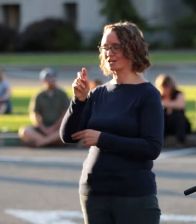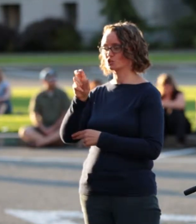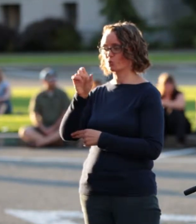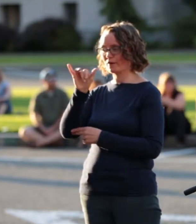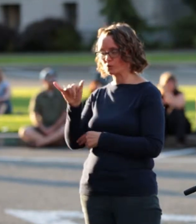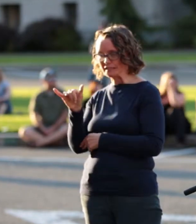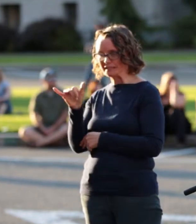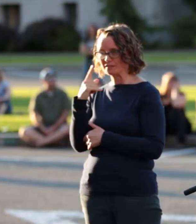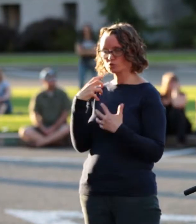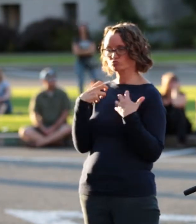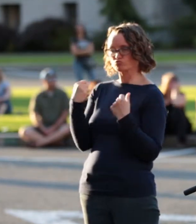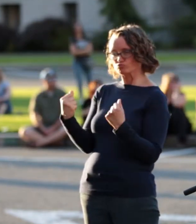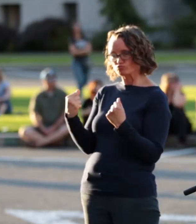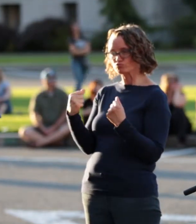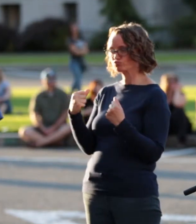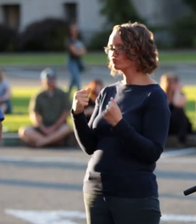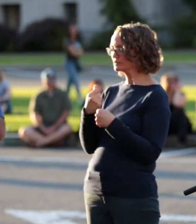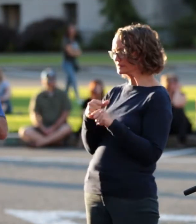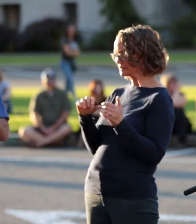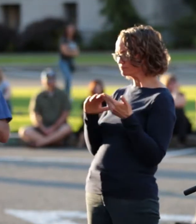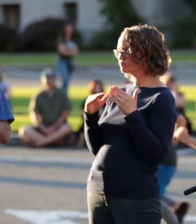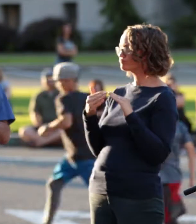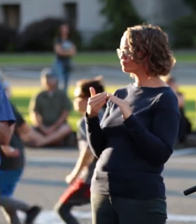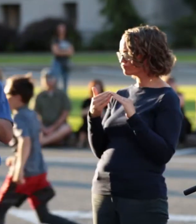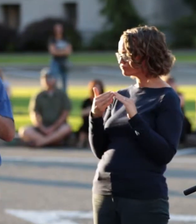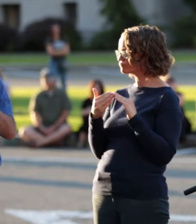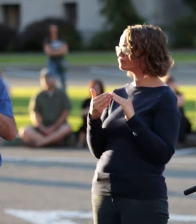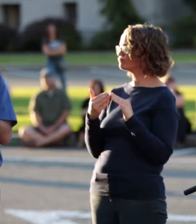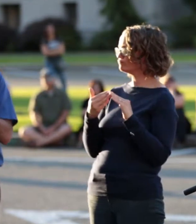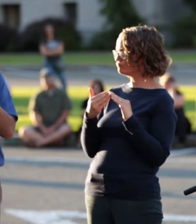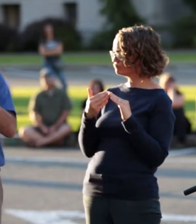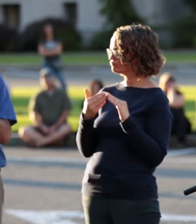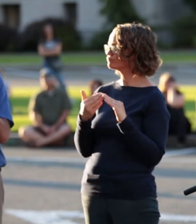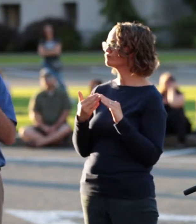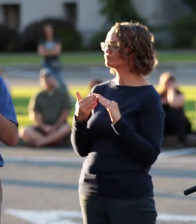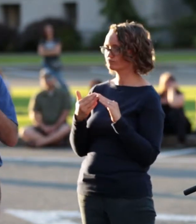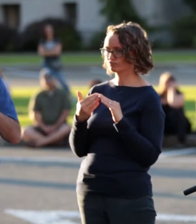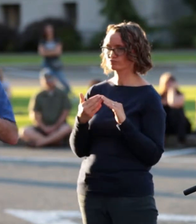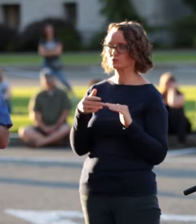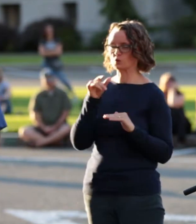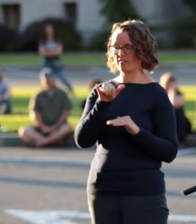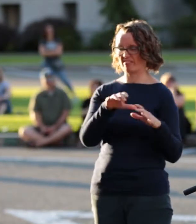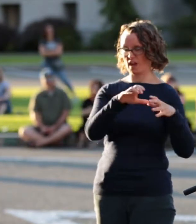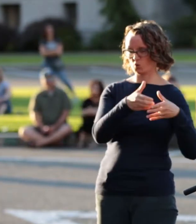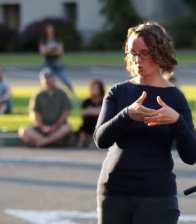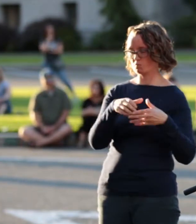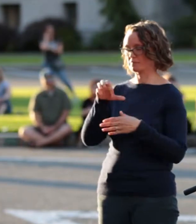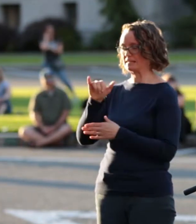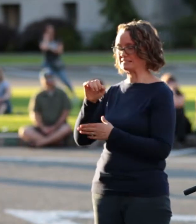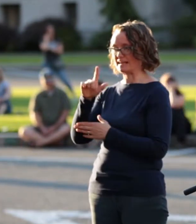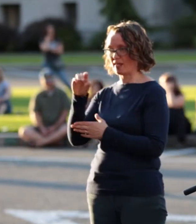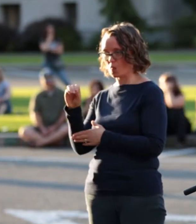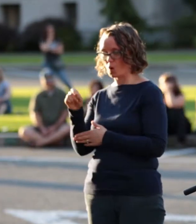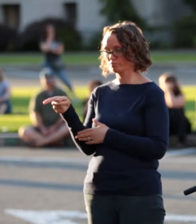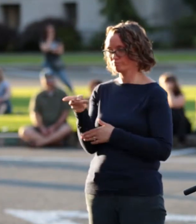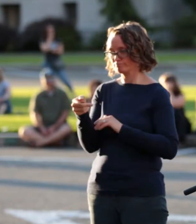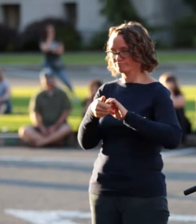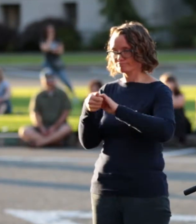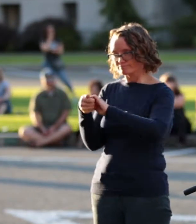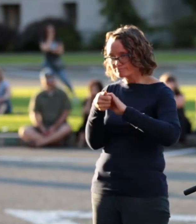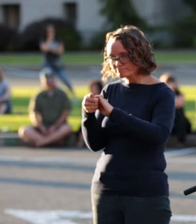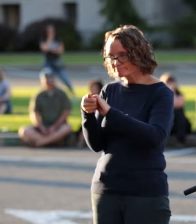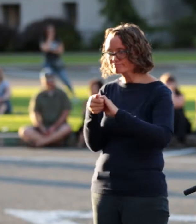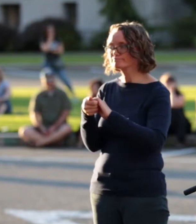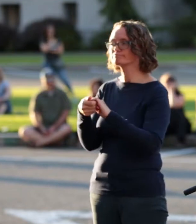immigration. Volunteers from Strengthening Sanctuary and Cielo, discussed previously by Alejandra Hunt, help individuals create